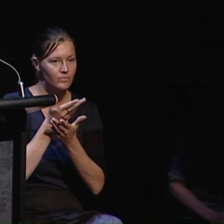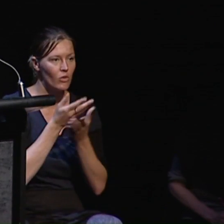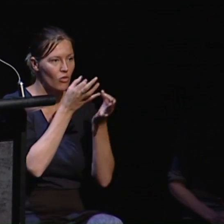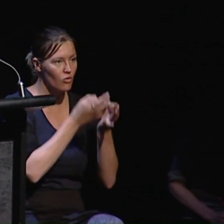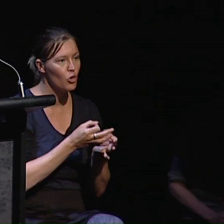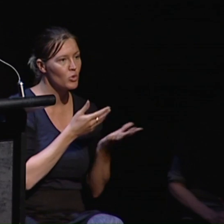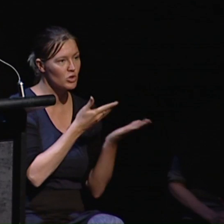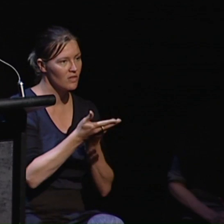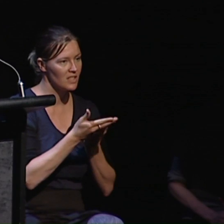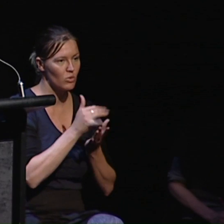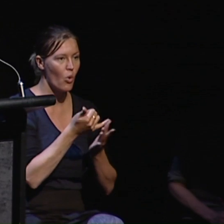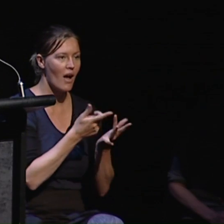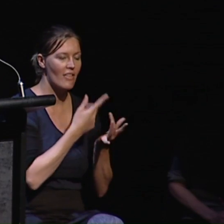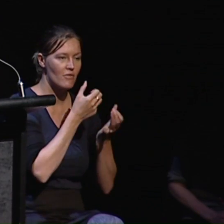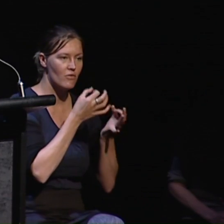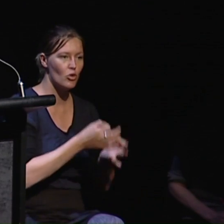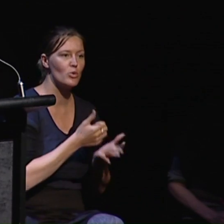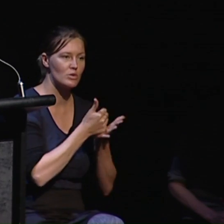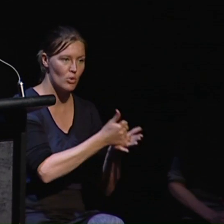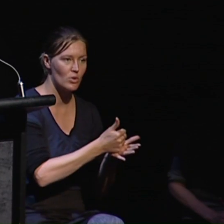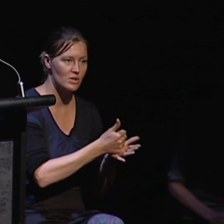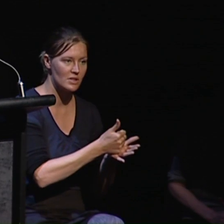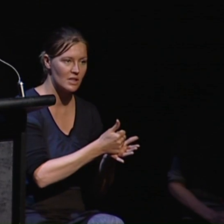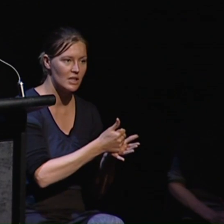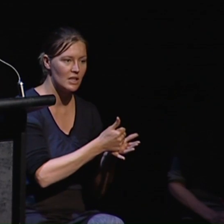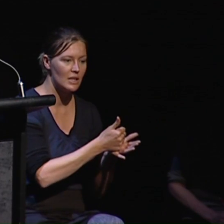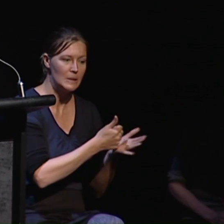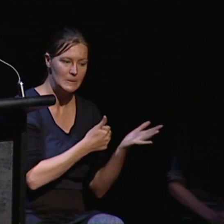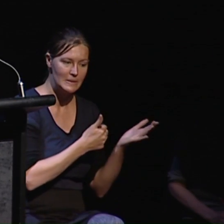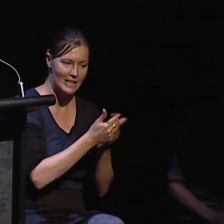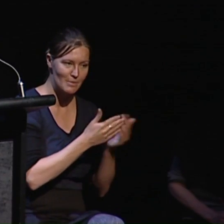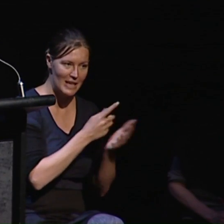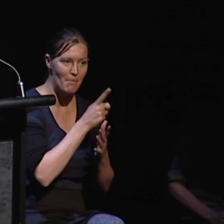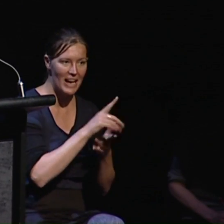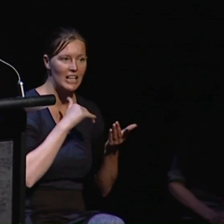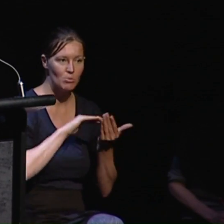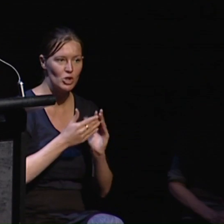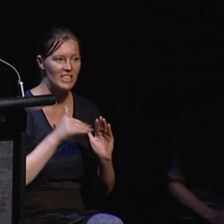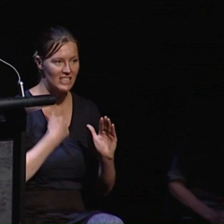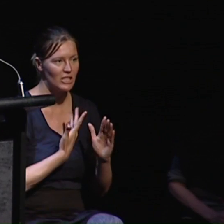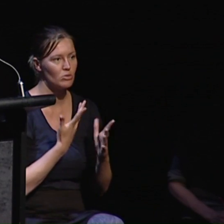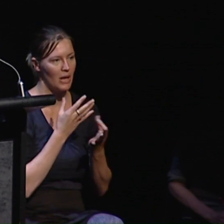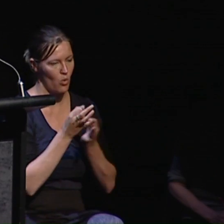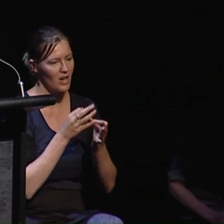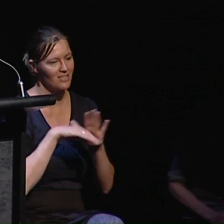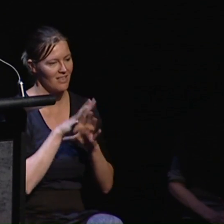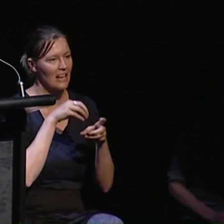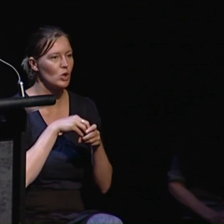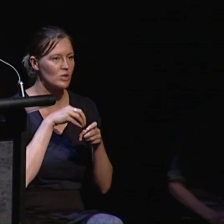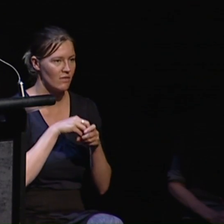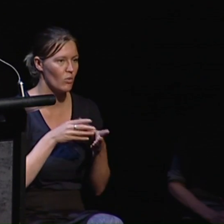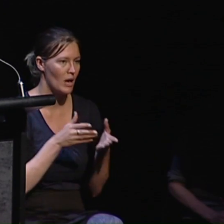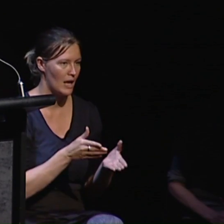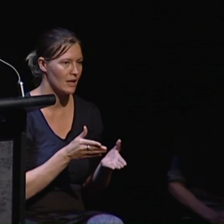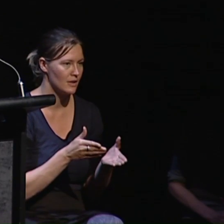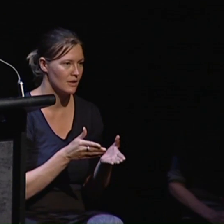that a person has in their life, unless our communities are organized in inclusive ways, there's no